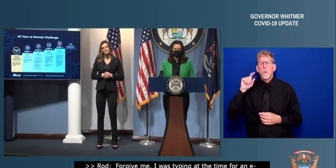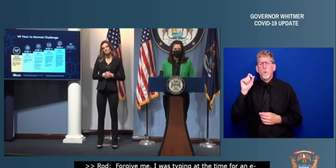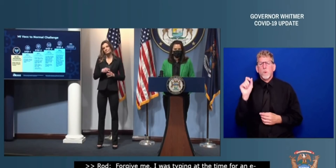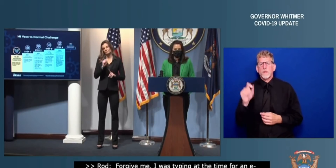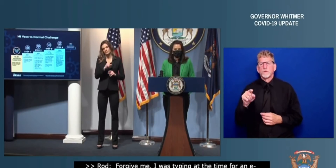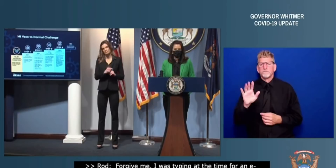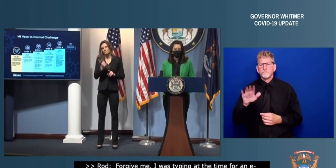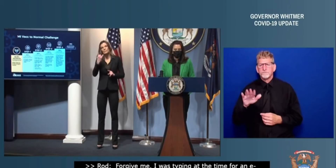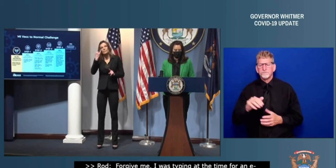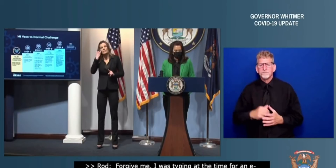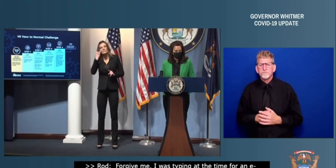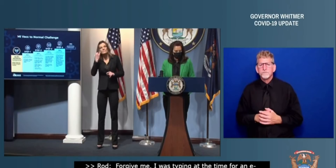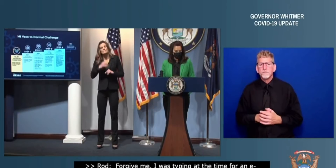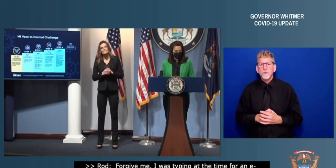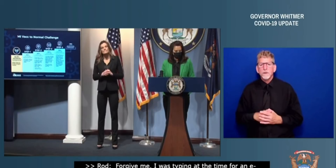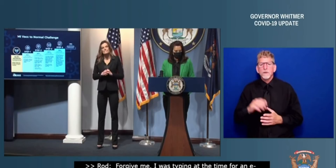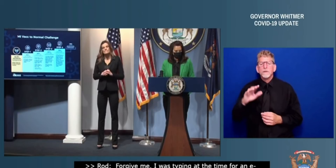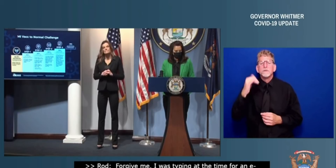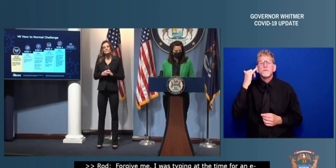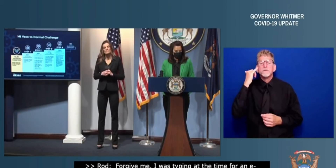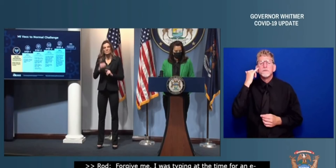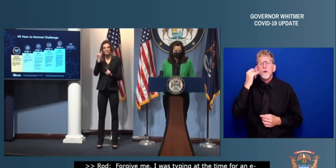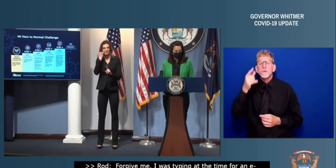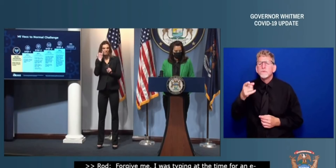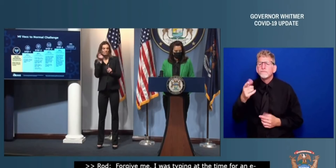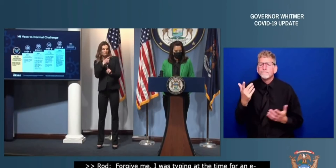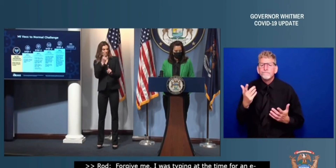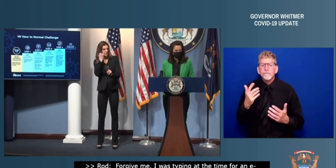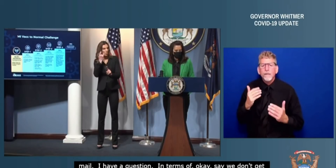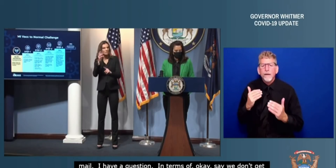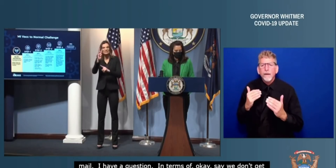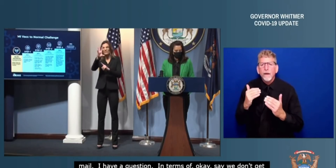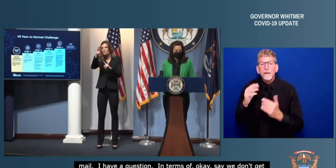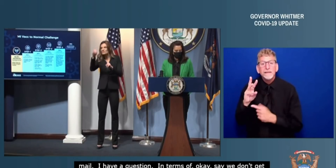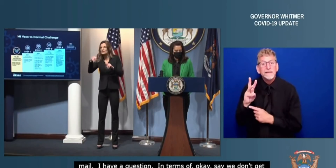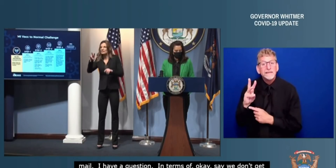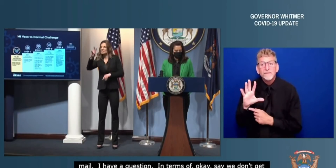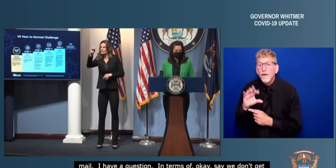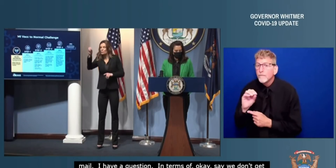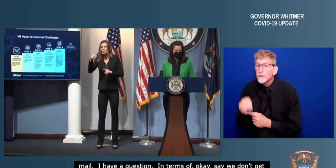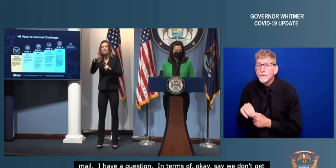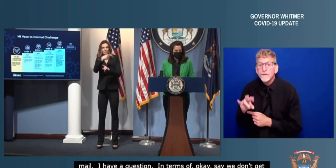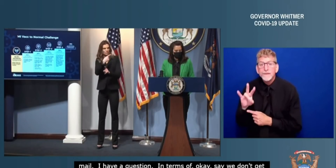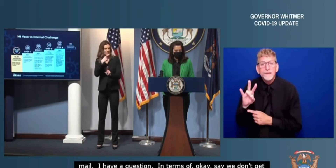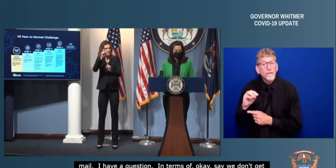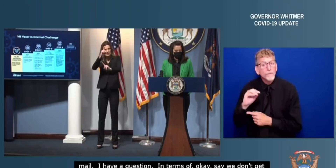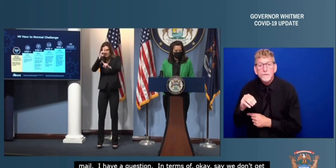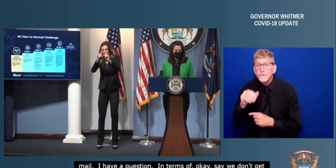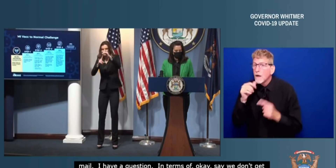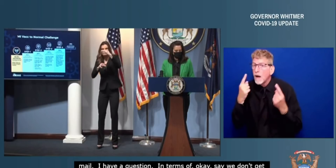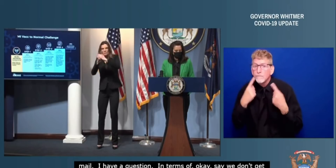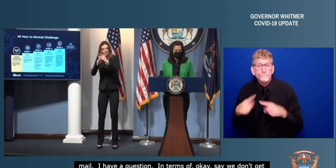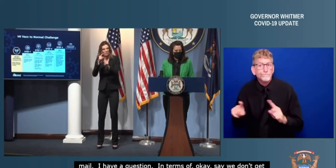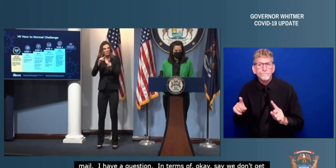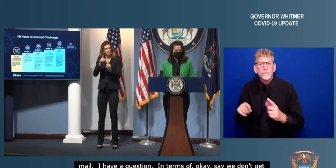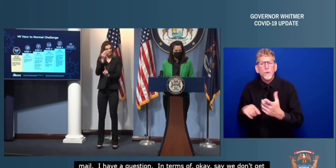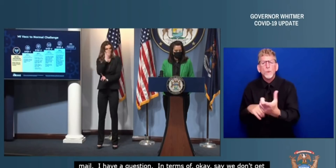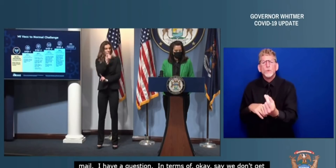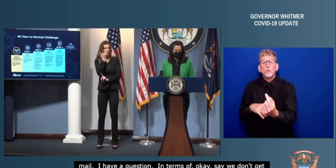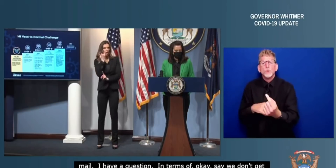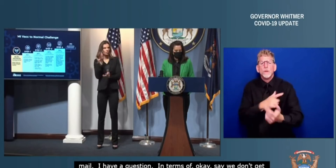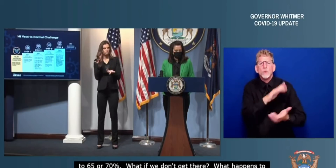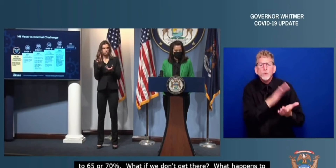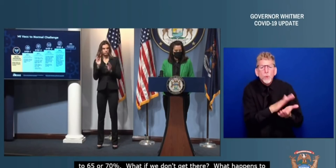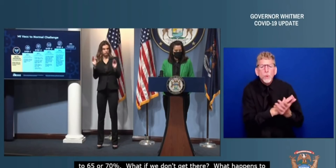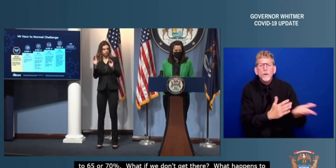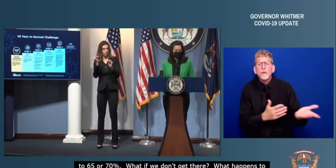to 65 or 70%. What if we don't get there? What happens to schools, to sports, to businesses? And also,